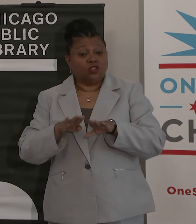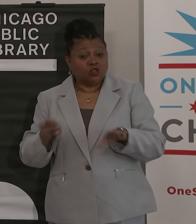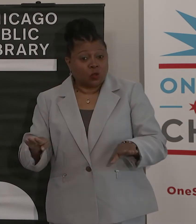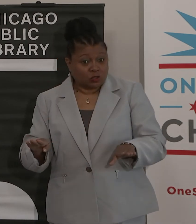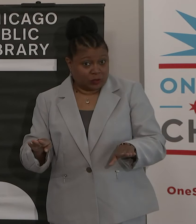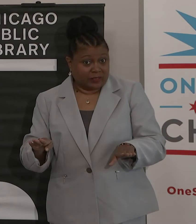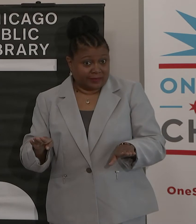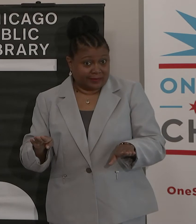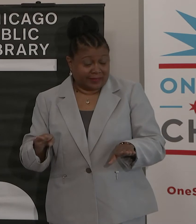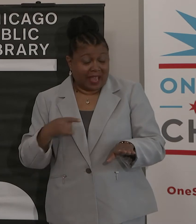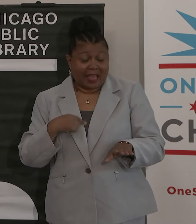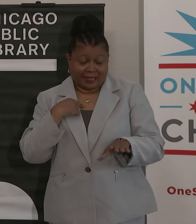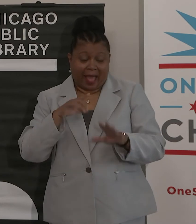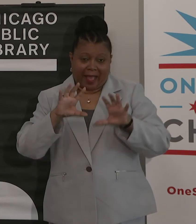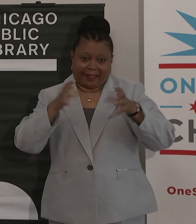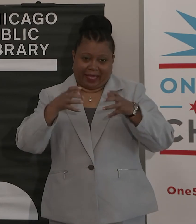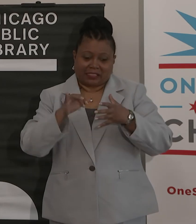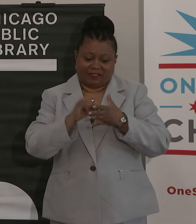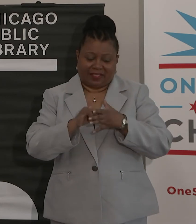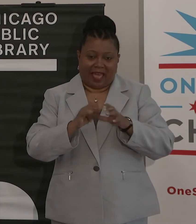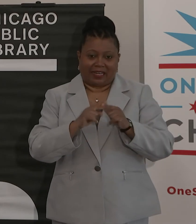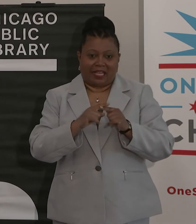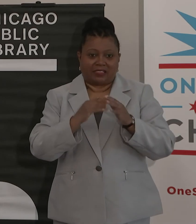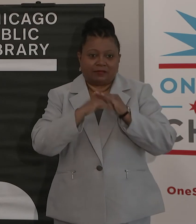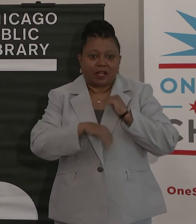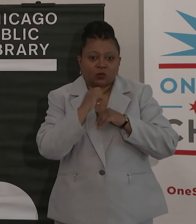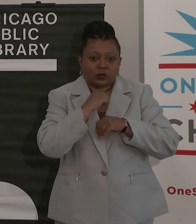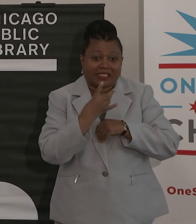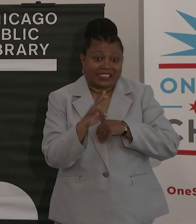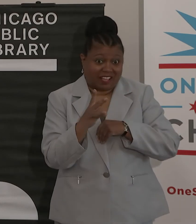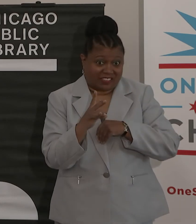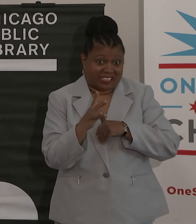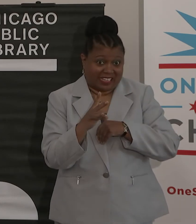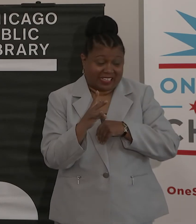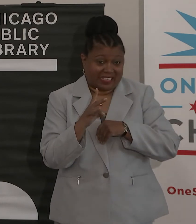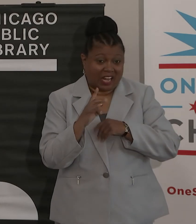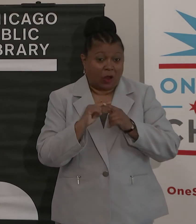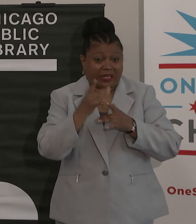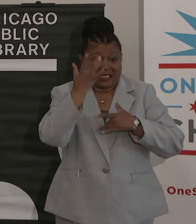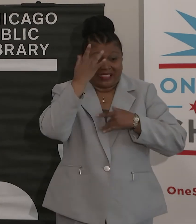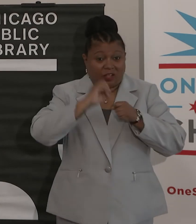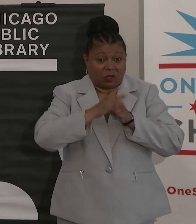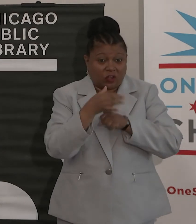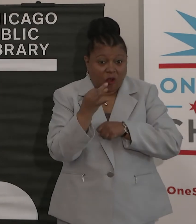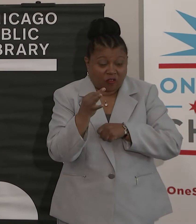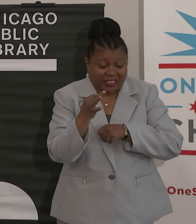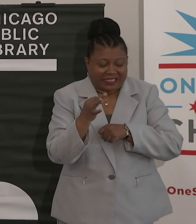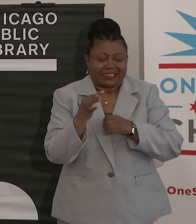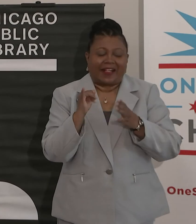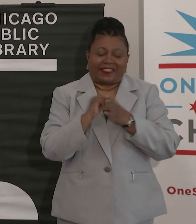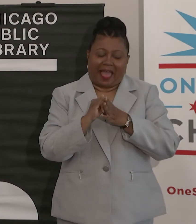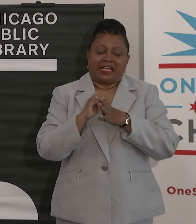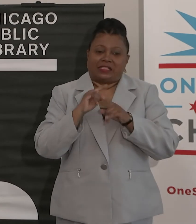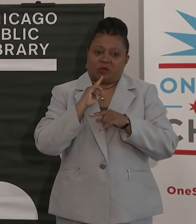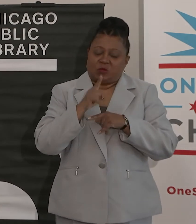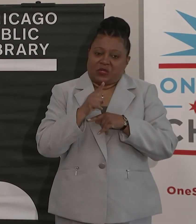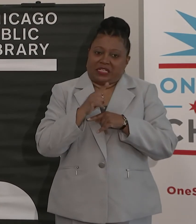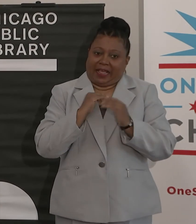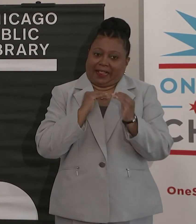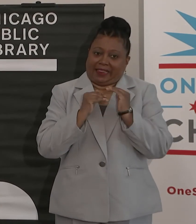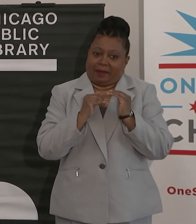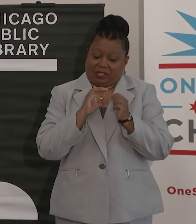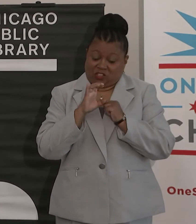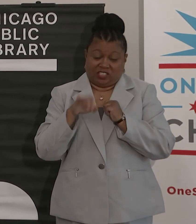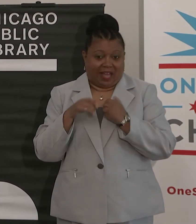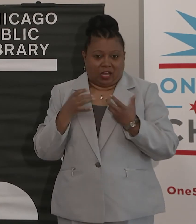children, and I classify that as under 17, getting sick with COVID. That's been very limited in